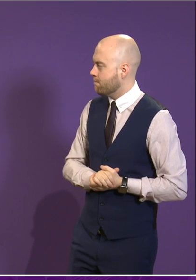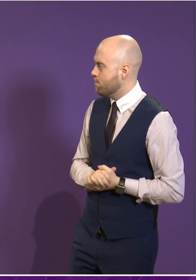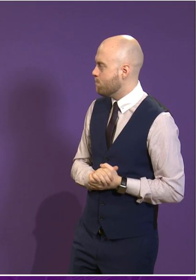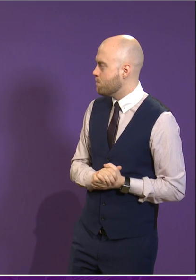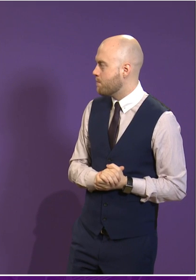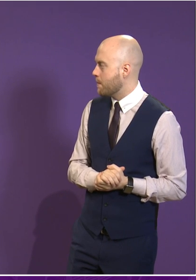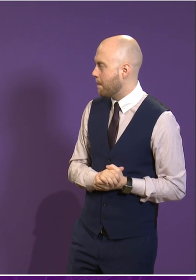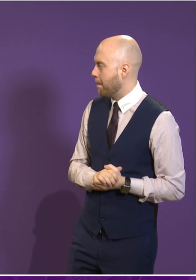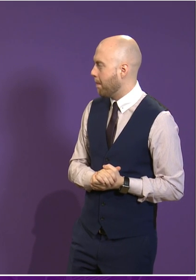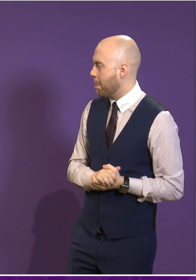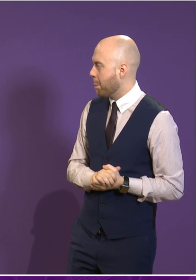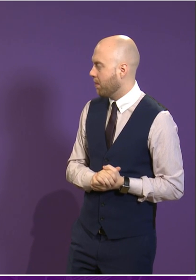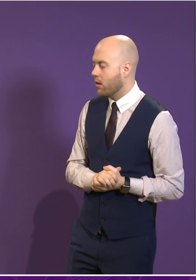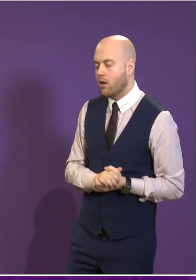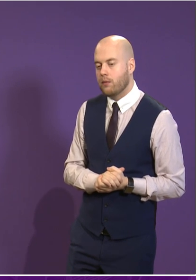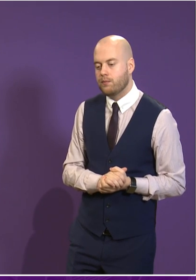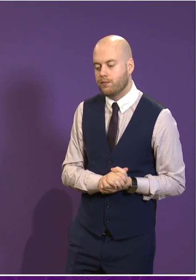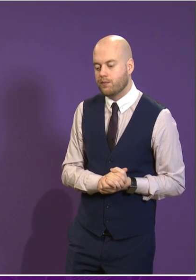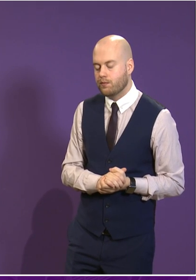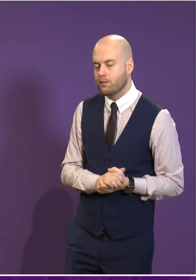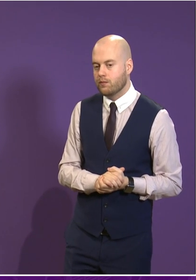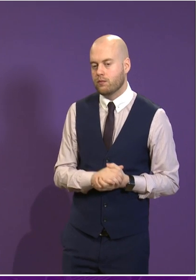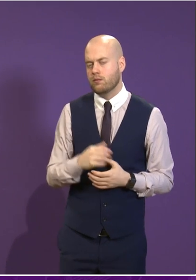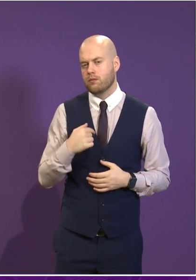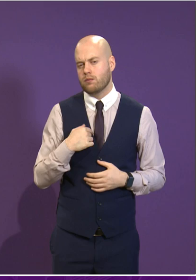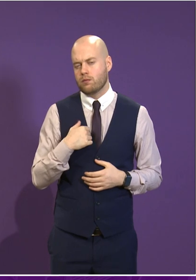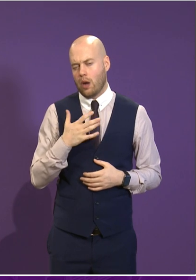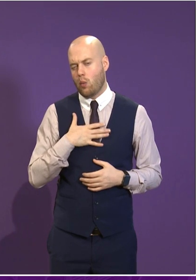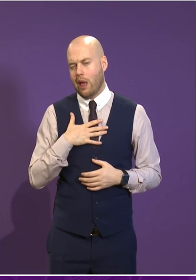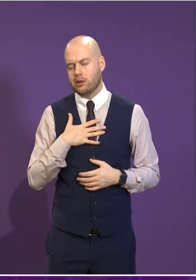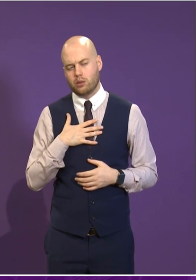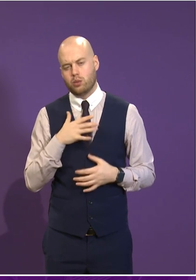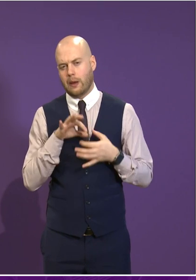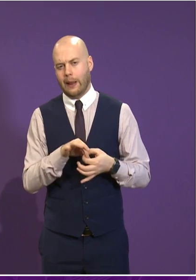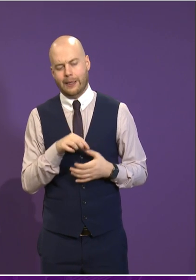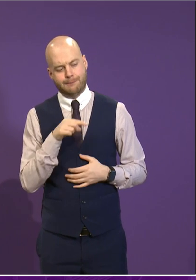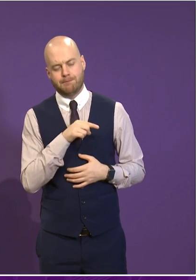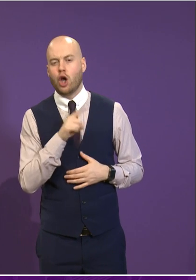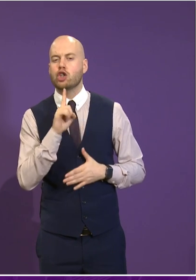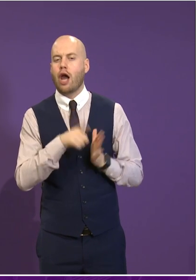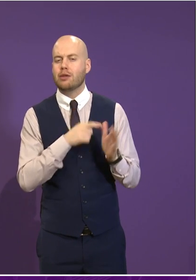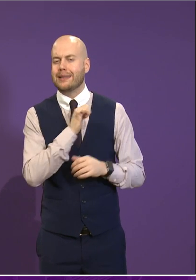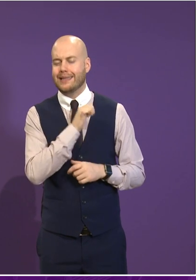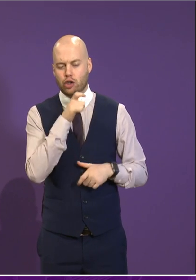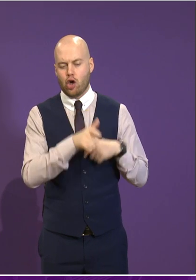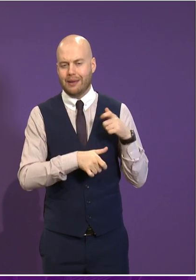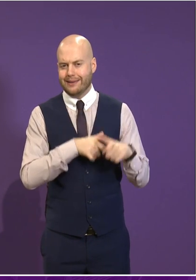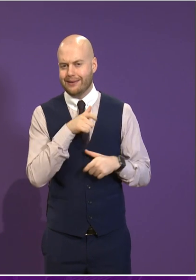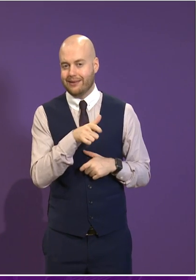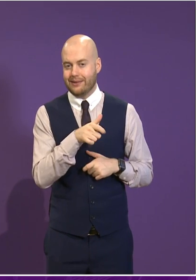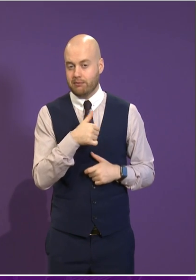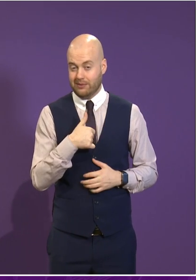echo the comments that my colleague Jeremy Balfour has made? Because I too would like to see a bit more stick and a bit less carrot.